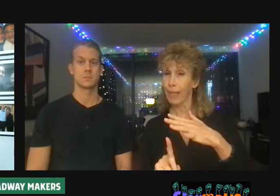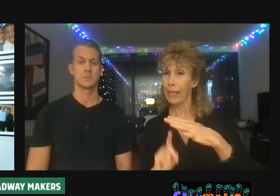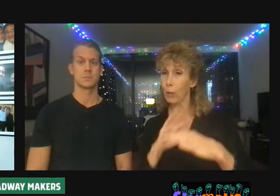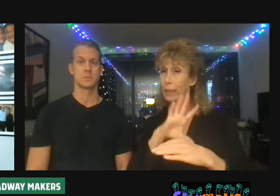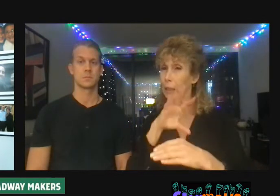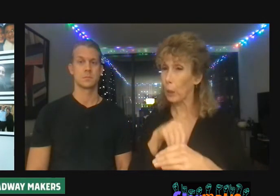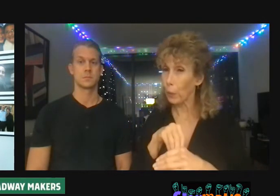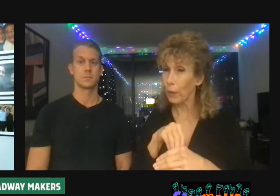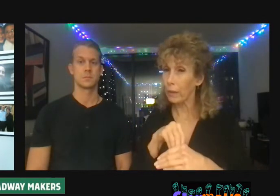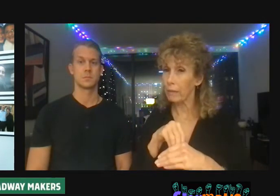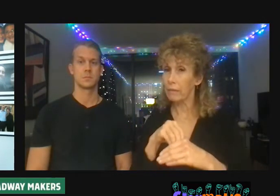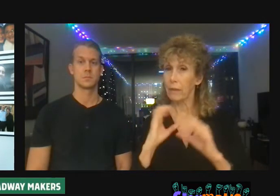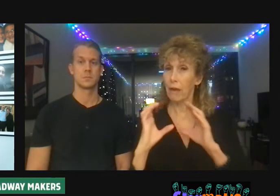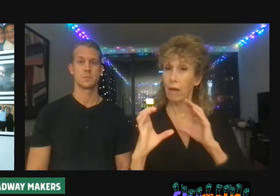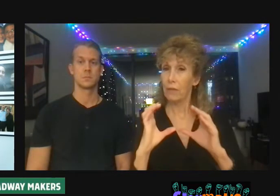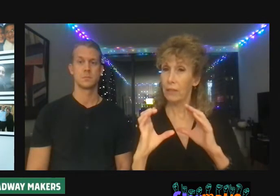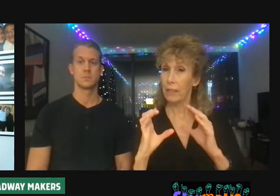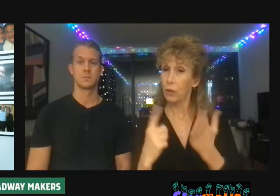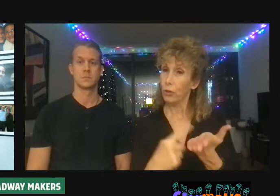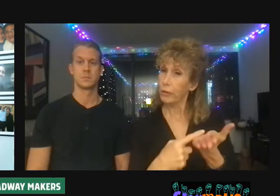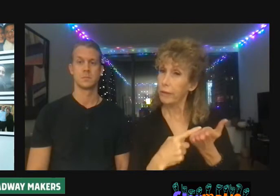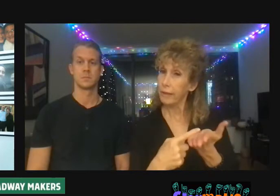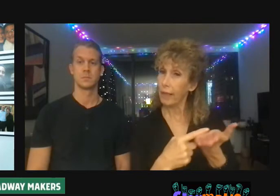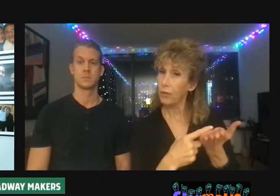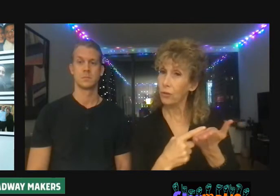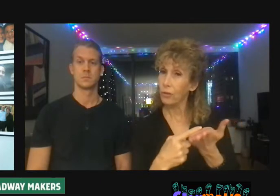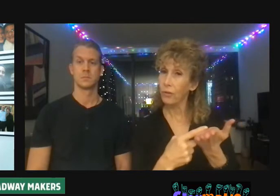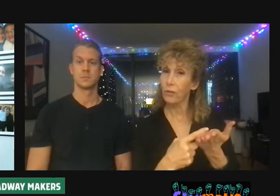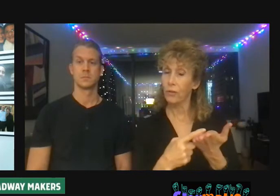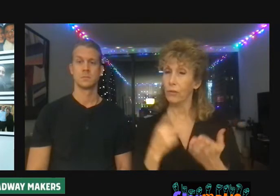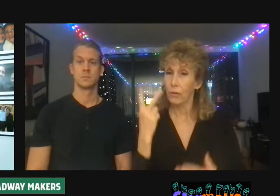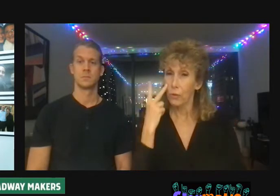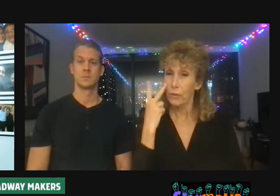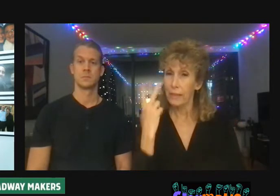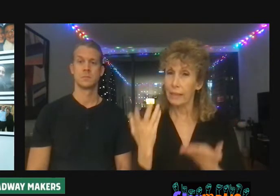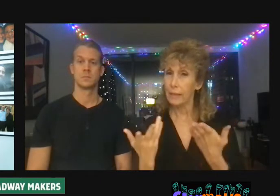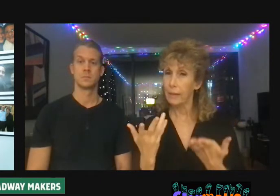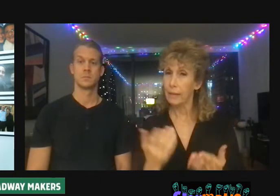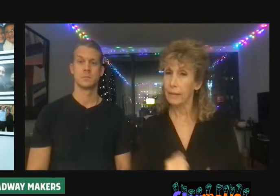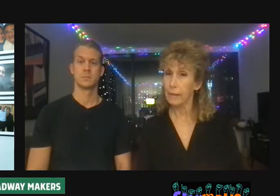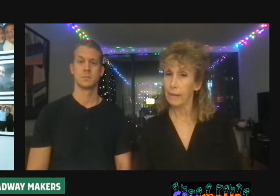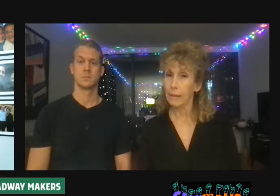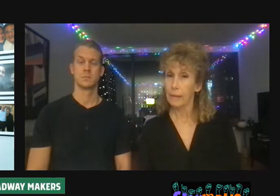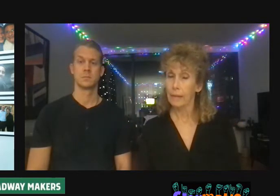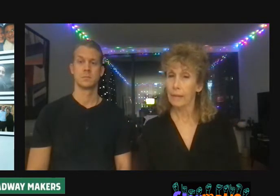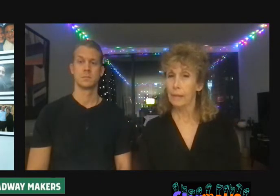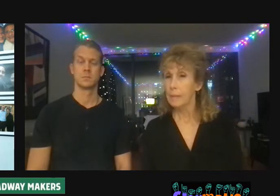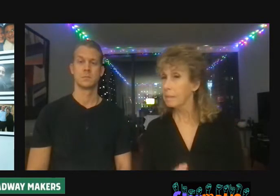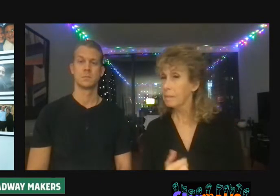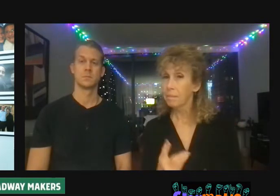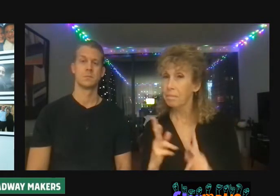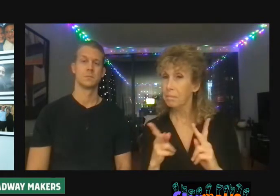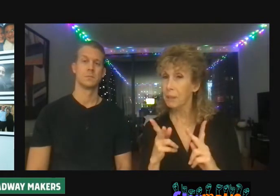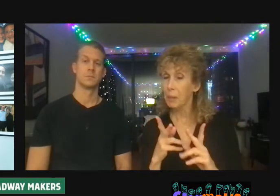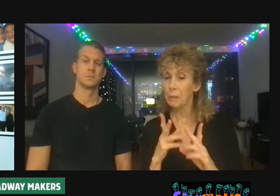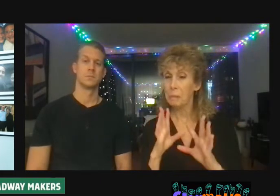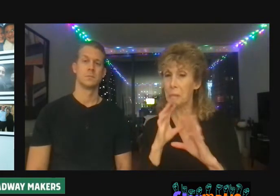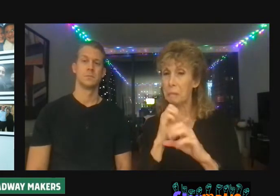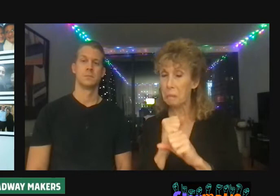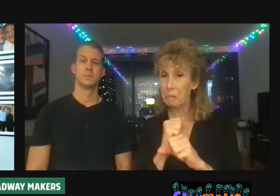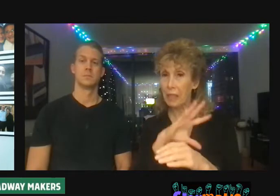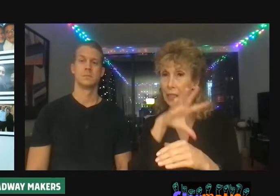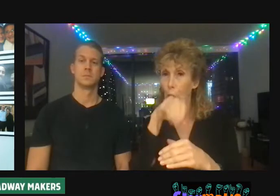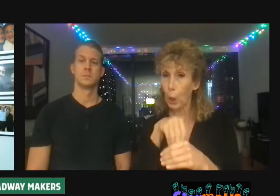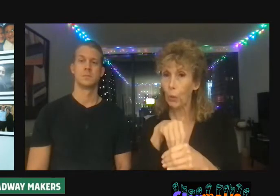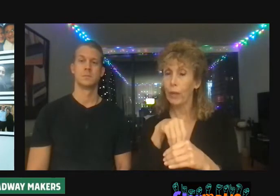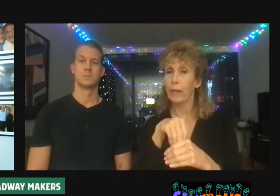this, do you feel like people living with disabilities are being encapsulated in those